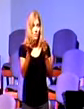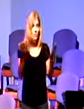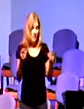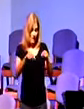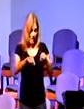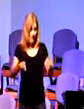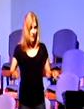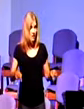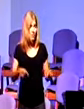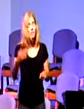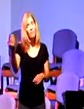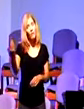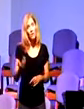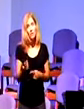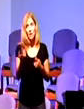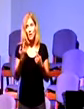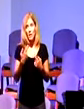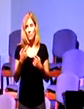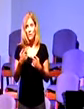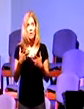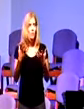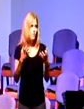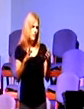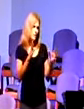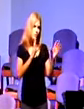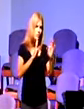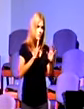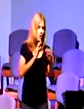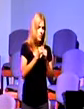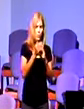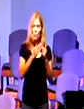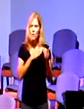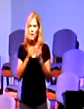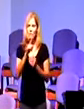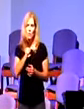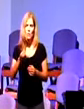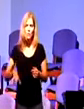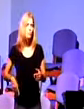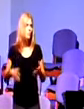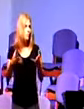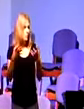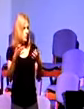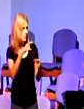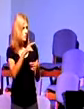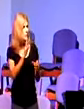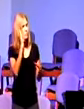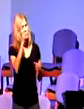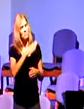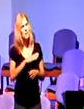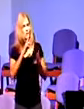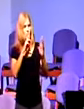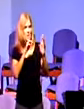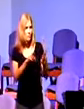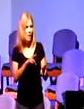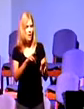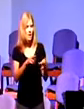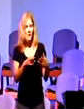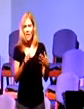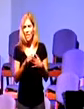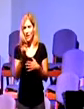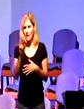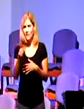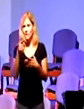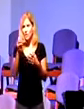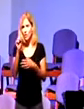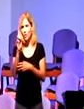up front. We'd invite you to come. As everybody's leaving, we'd love to visit with you. Whatever the Lord's laid on your heart, would you respond? That's the so what this